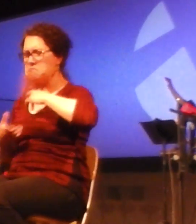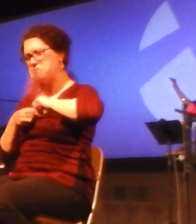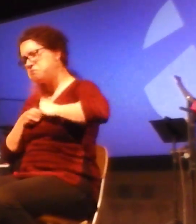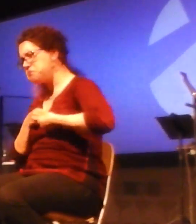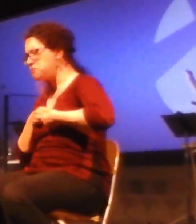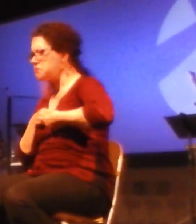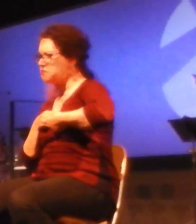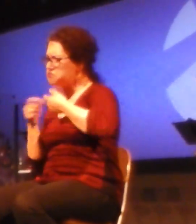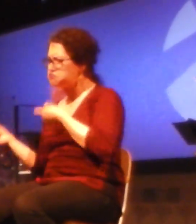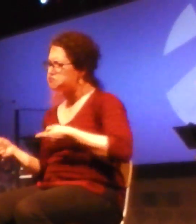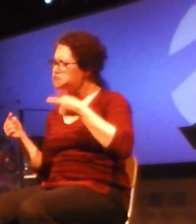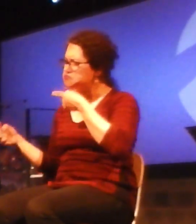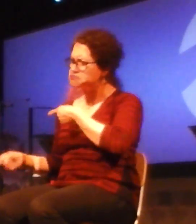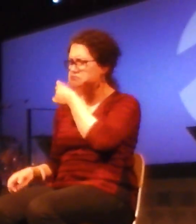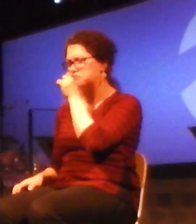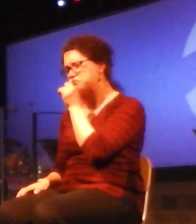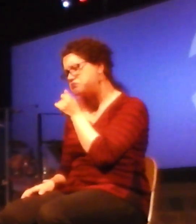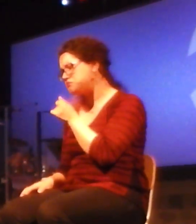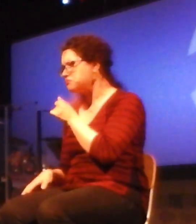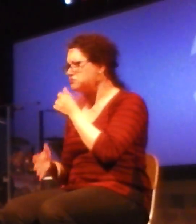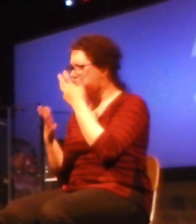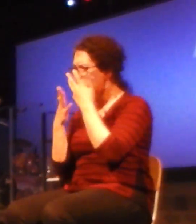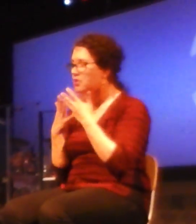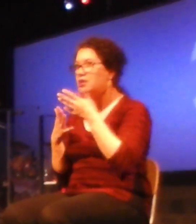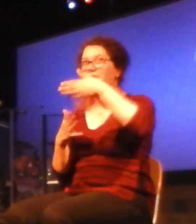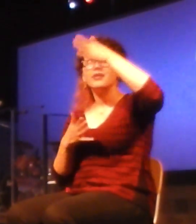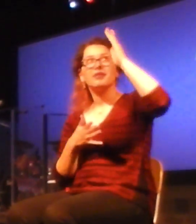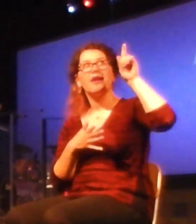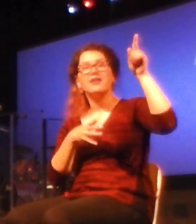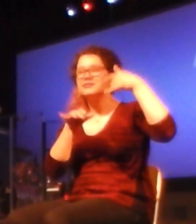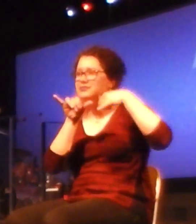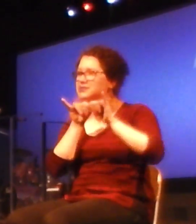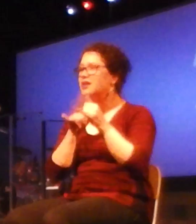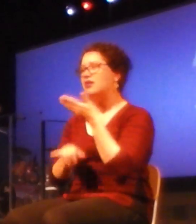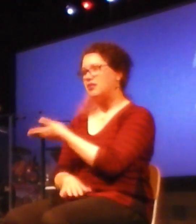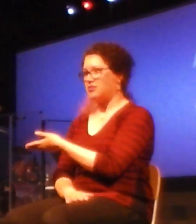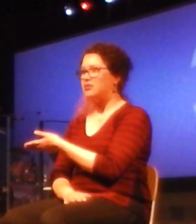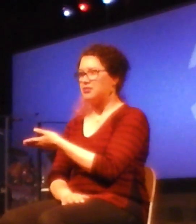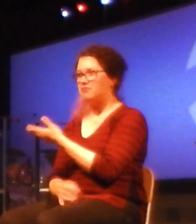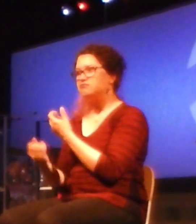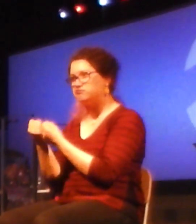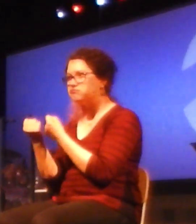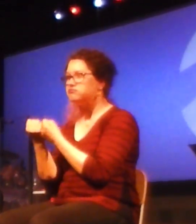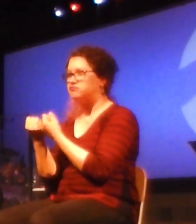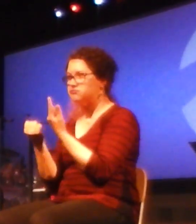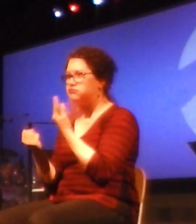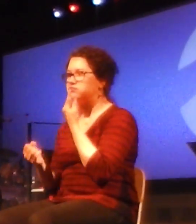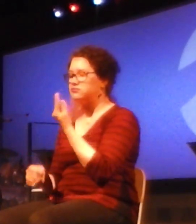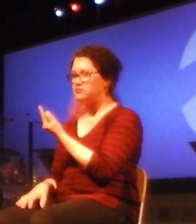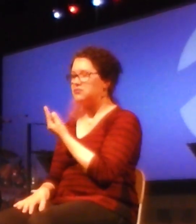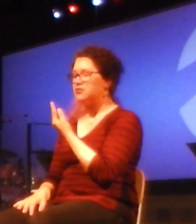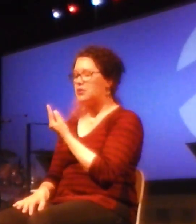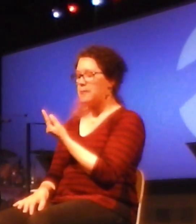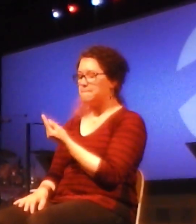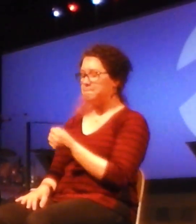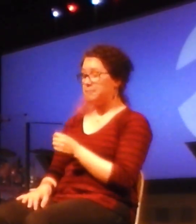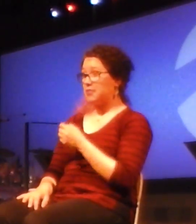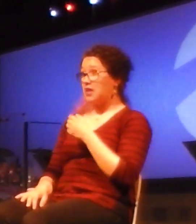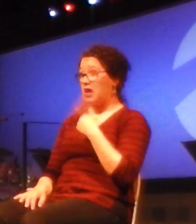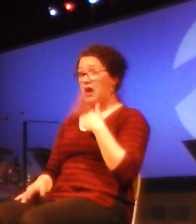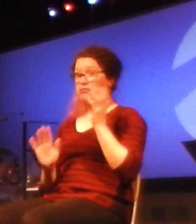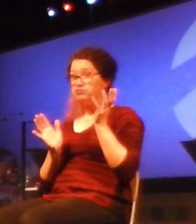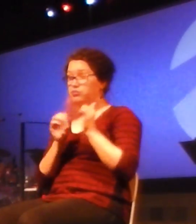and the grief. God is still there. And so, in the midst of this conversation with this friend, we were talking, he was like,